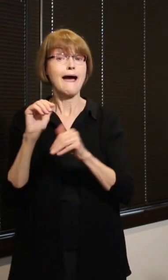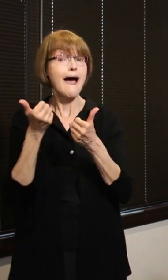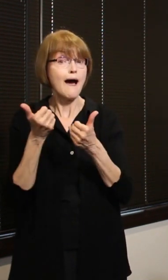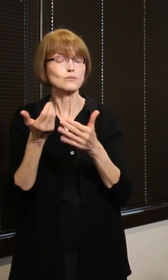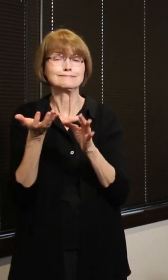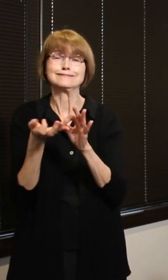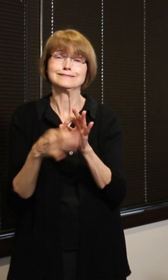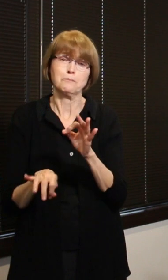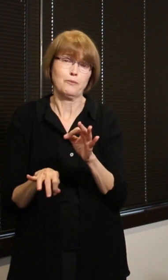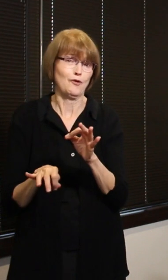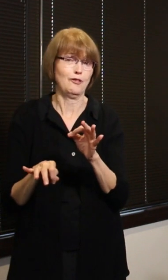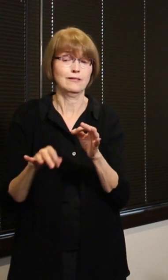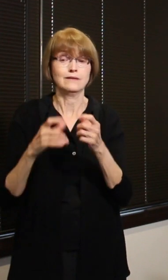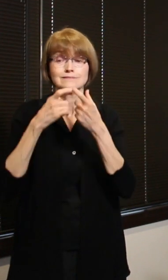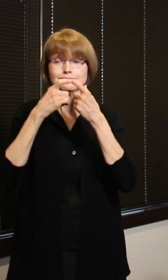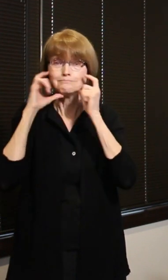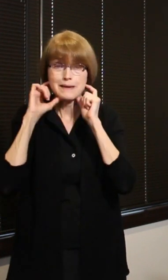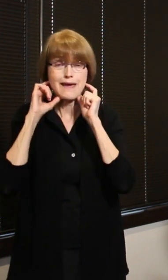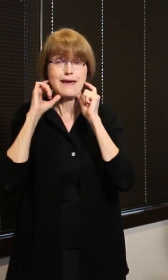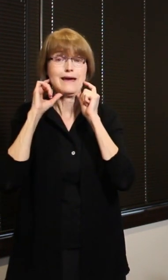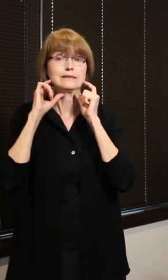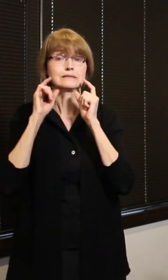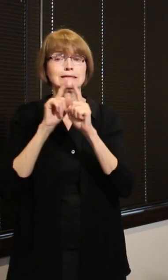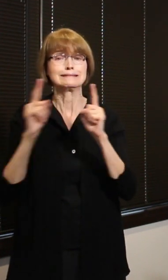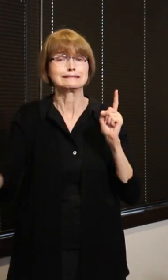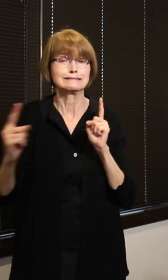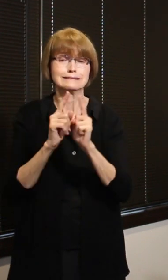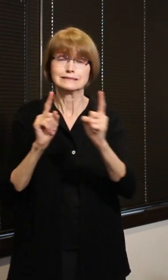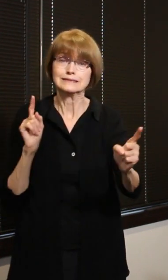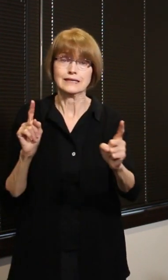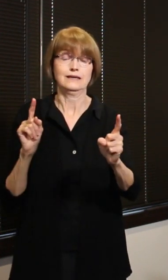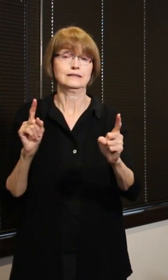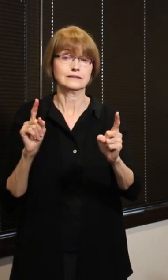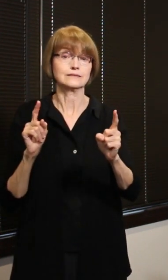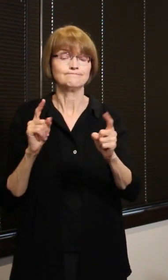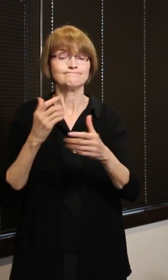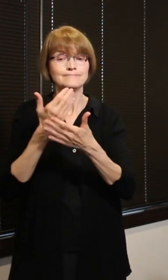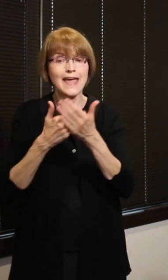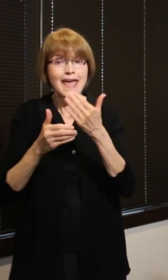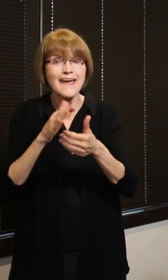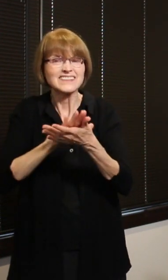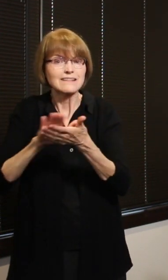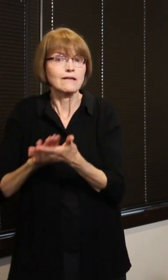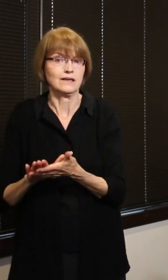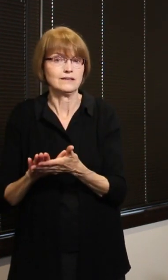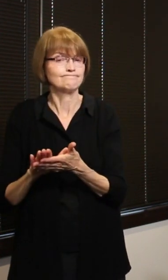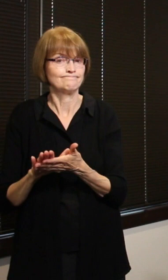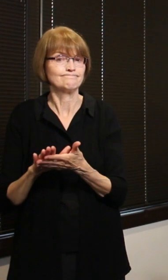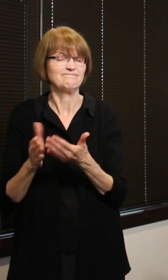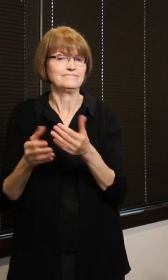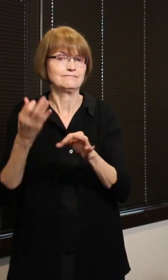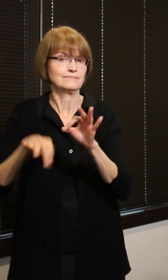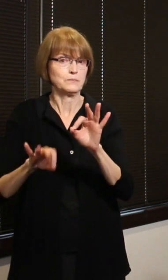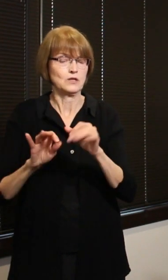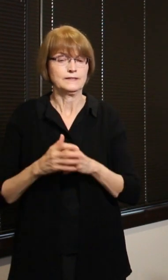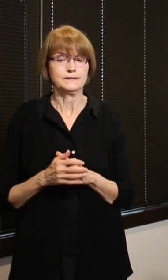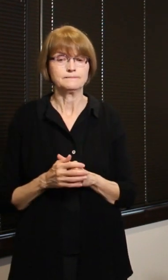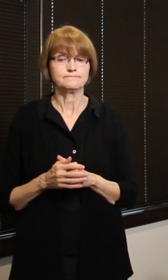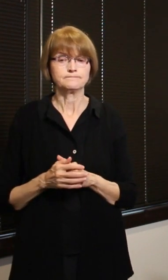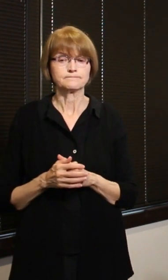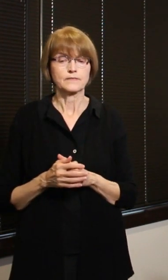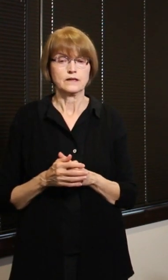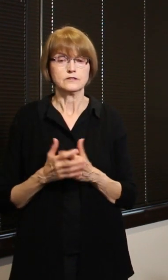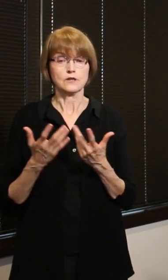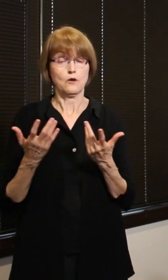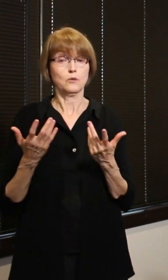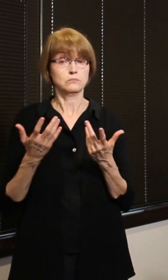simple things like wearing masks, social distancing, and keeping our hands clean. So to